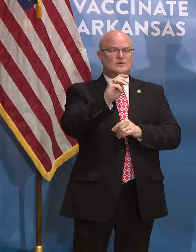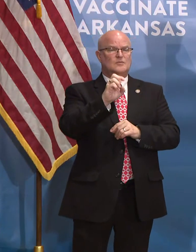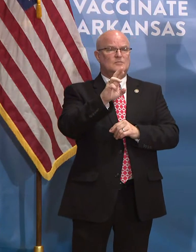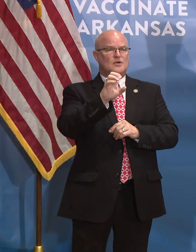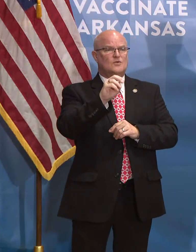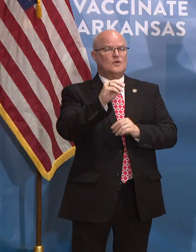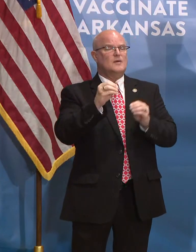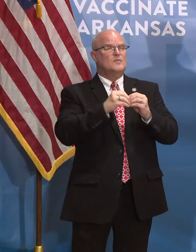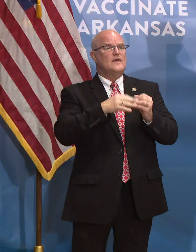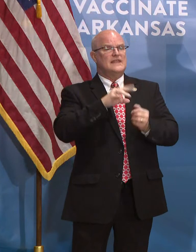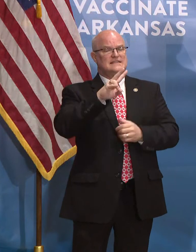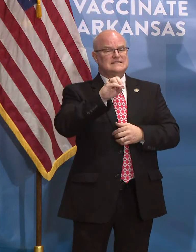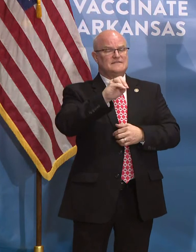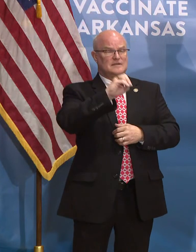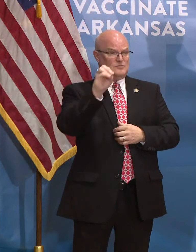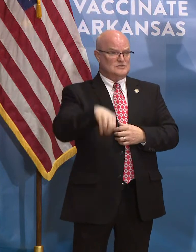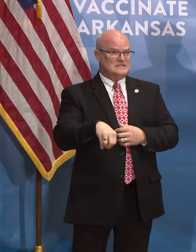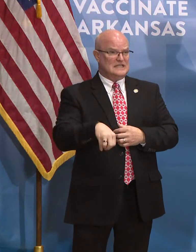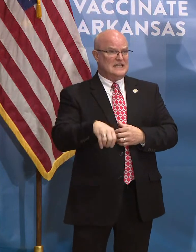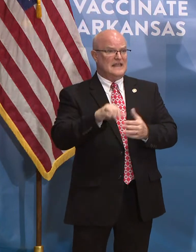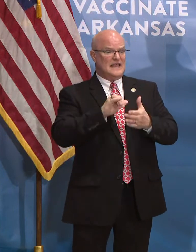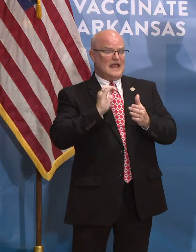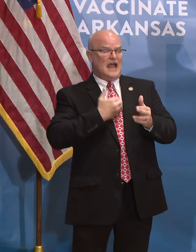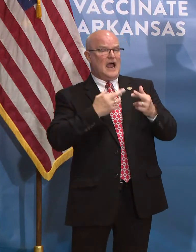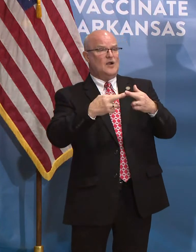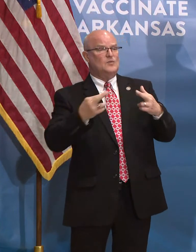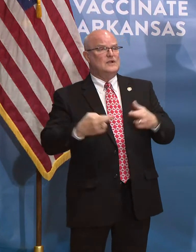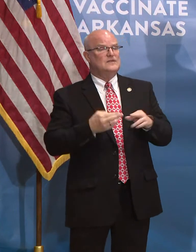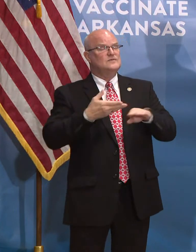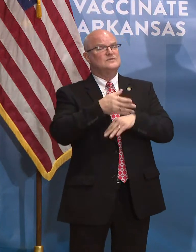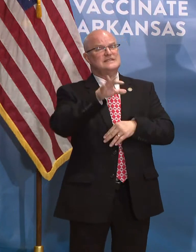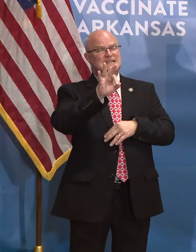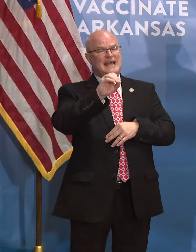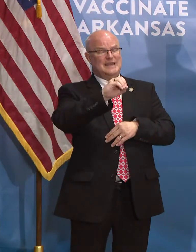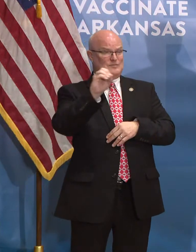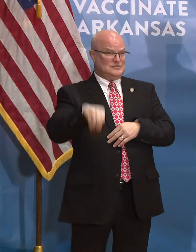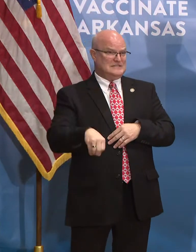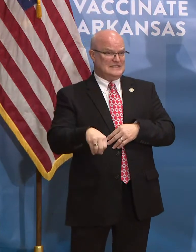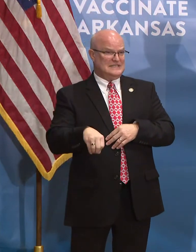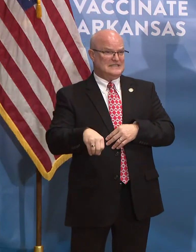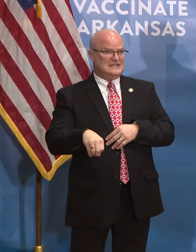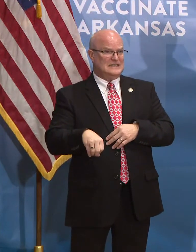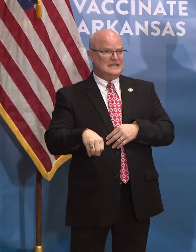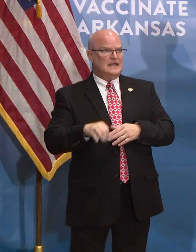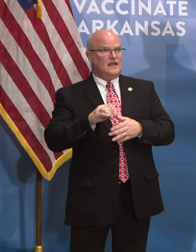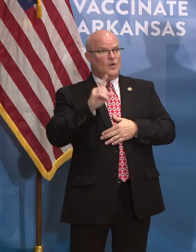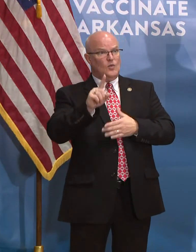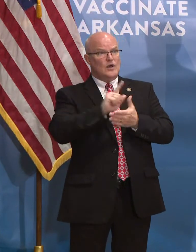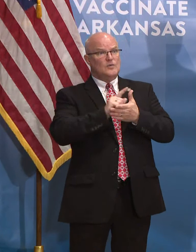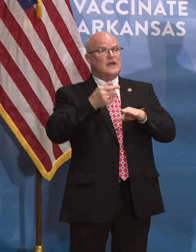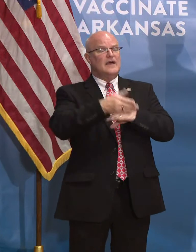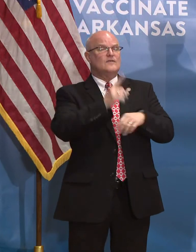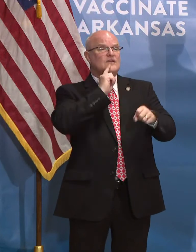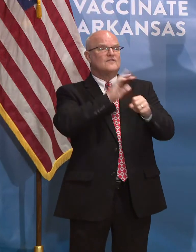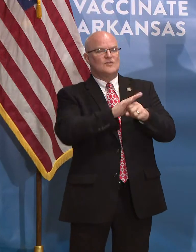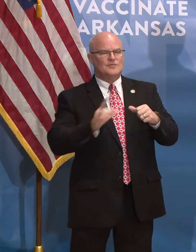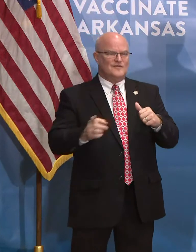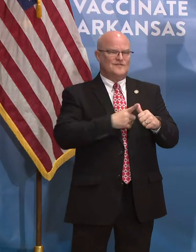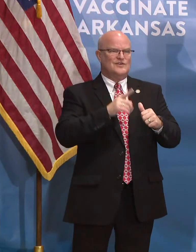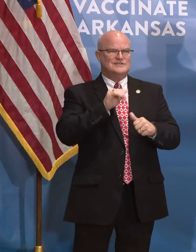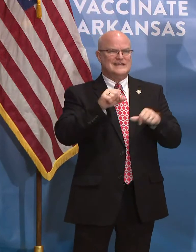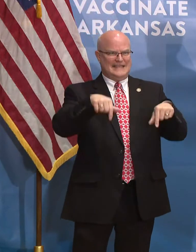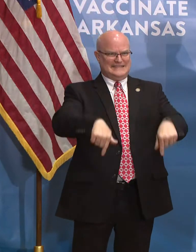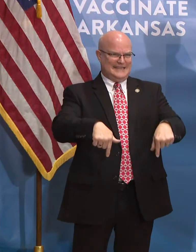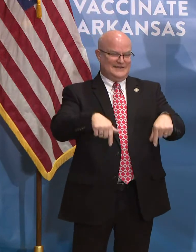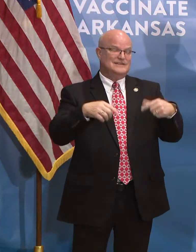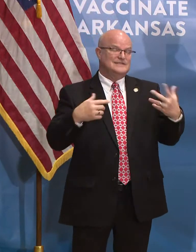nationwide was over 70%, and that in our region it was over 90%. And that was 1 week after we confirmed the first case.